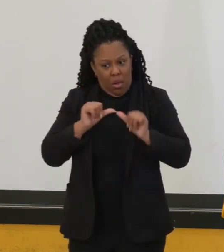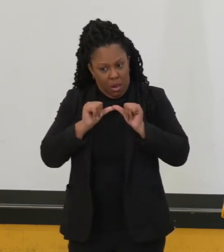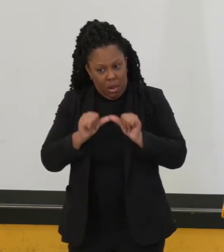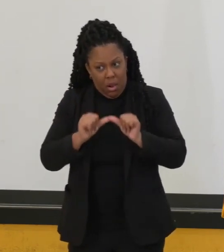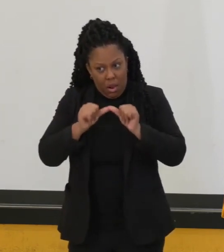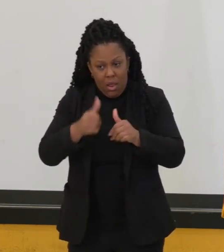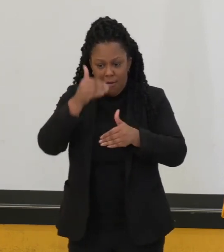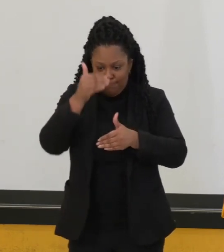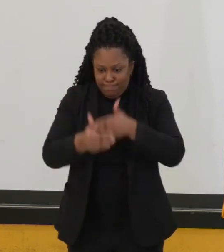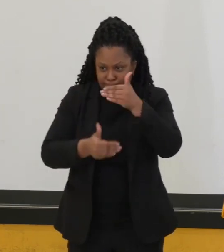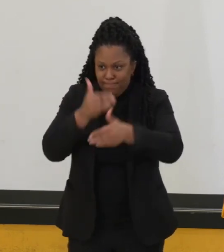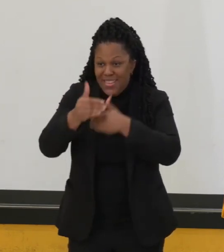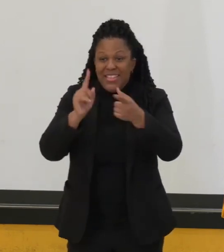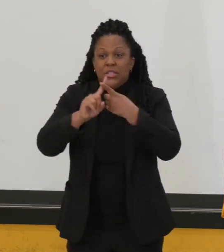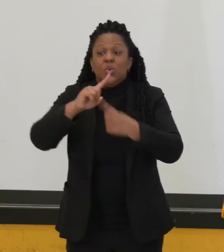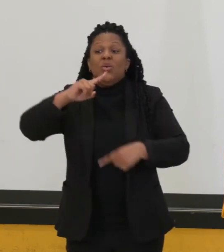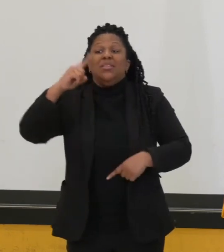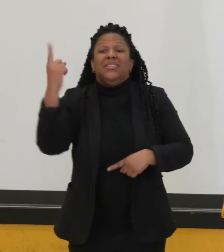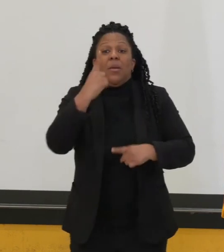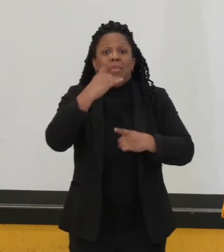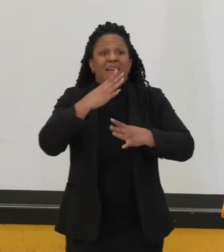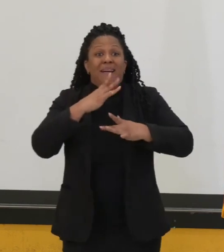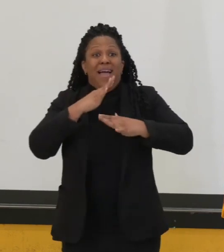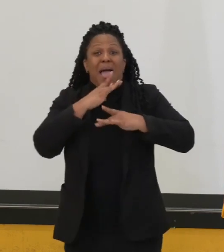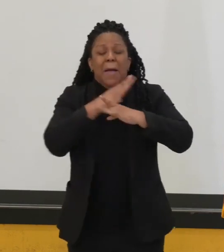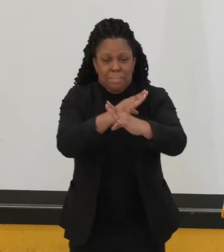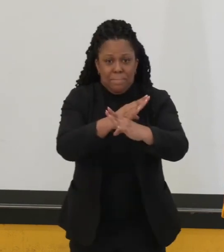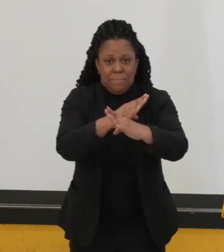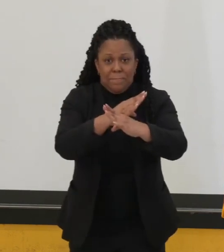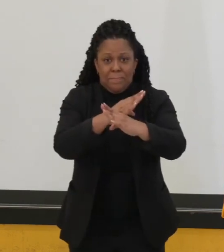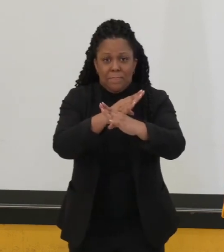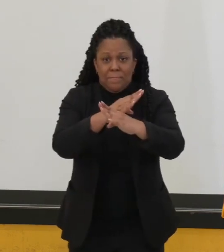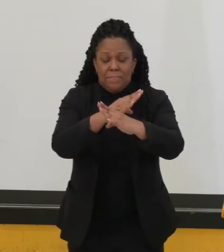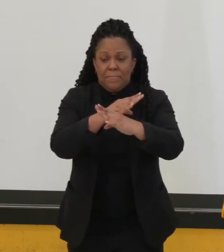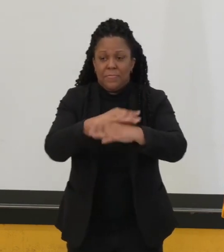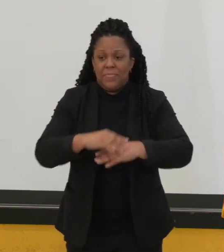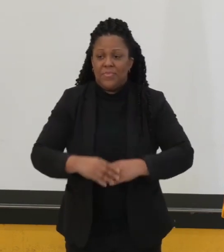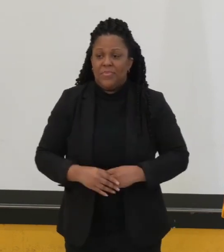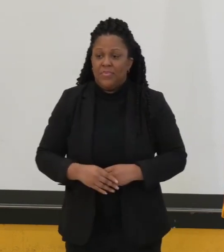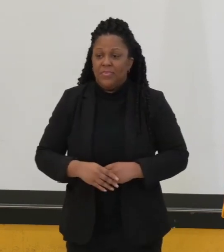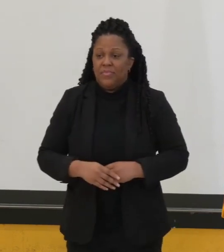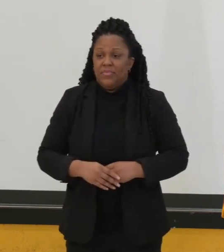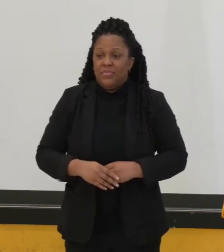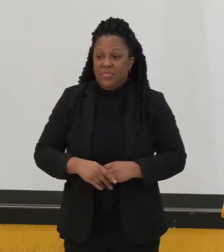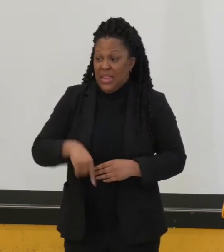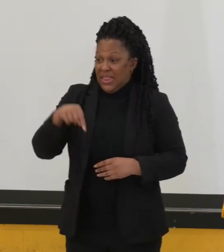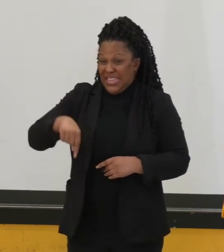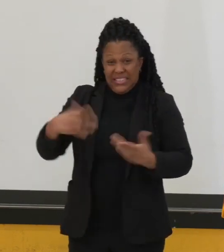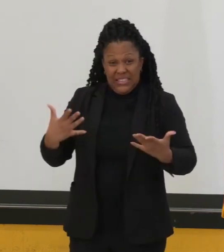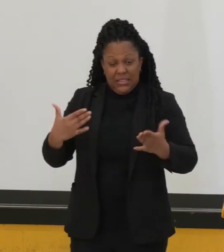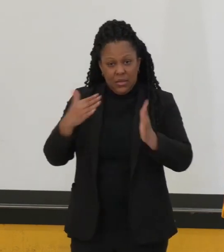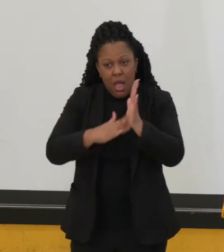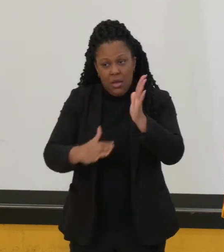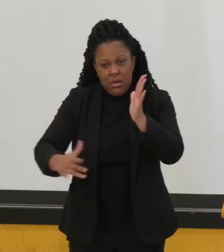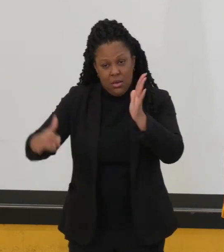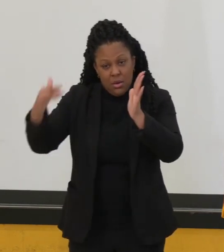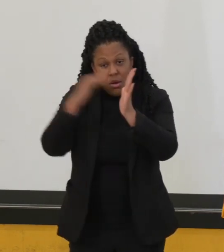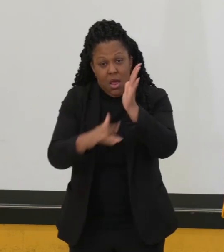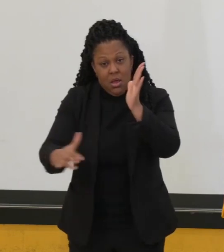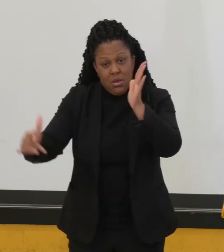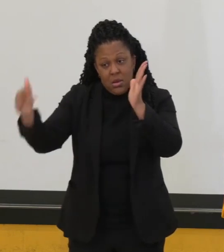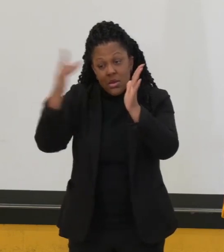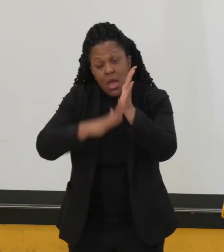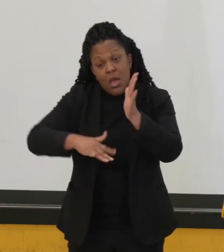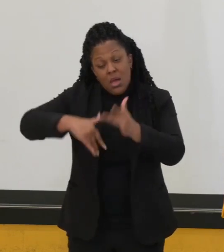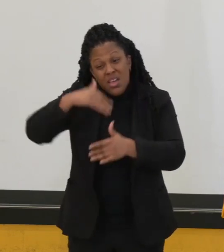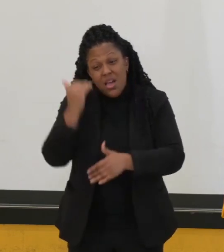when we recognize this strong, horrific trend that keeps happening over and over and over again, we have to